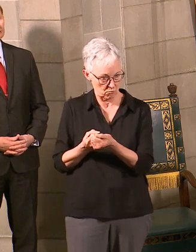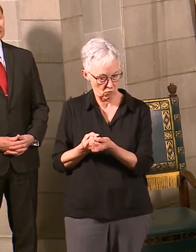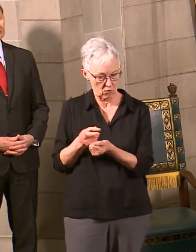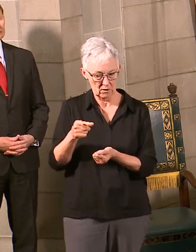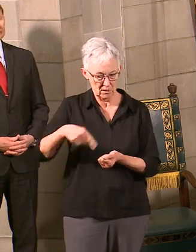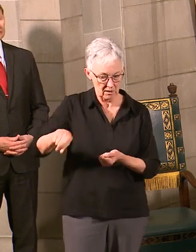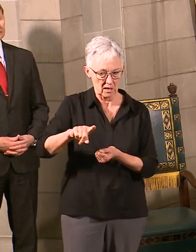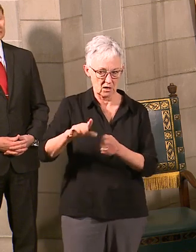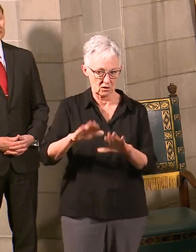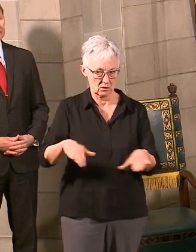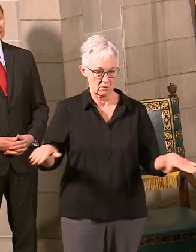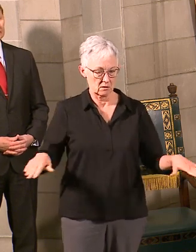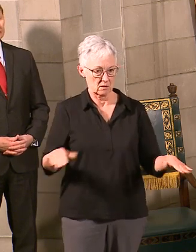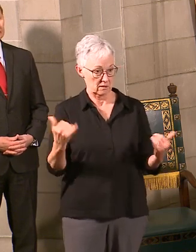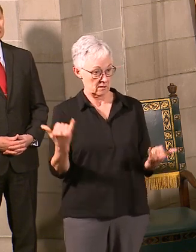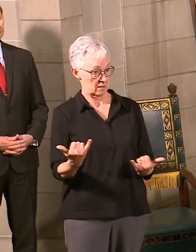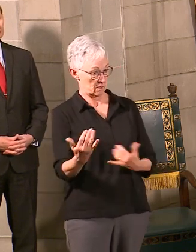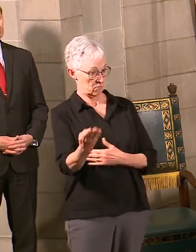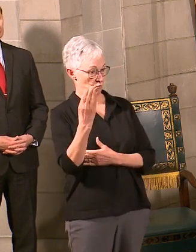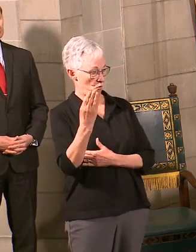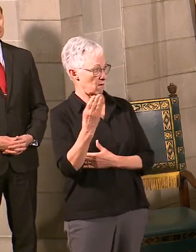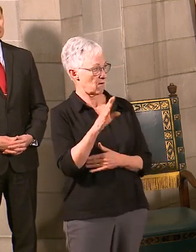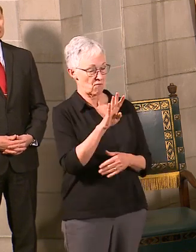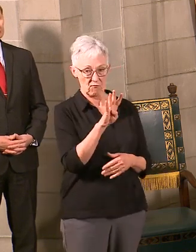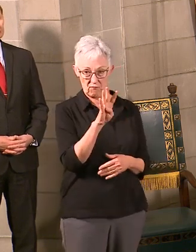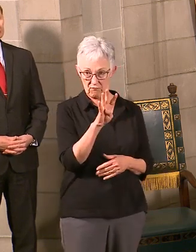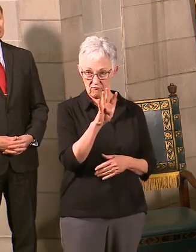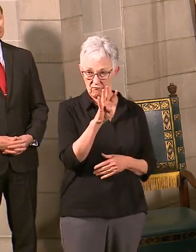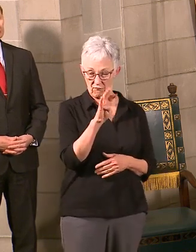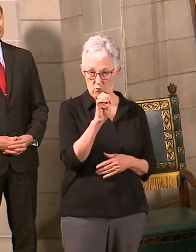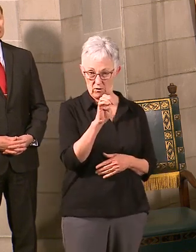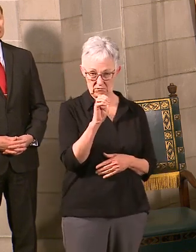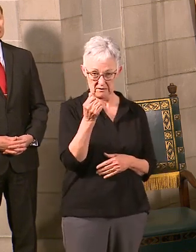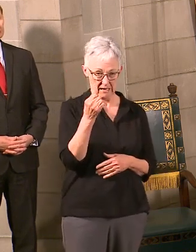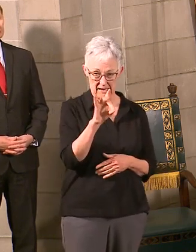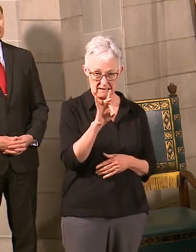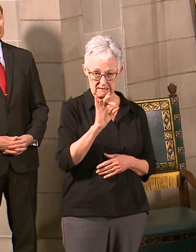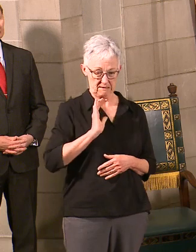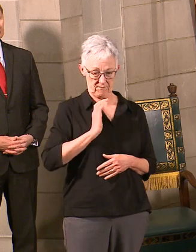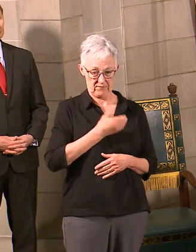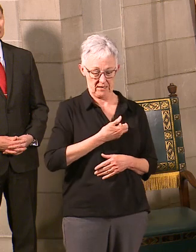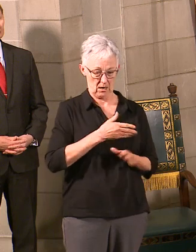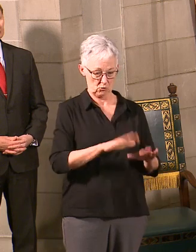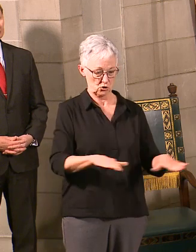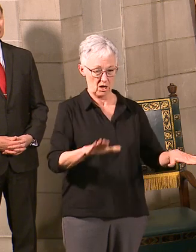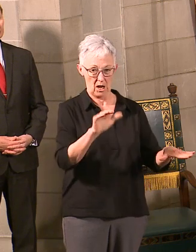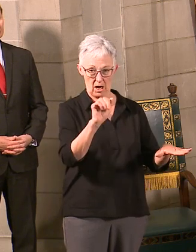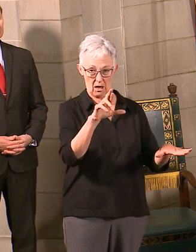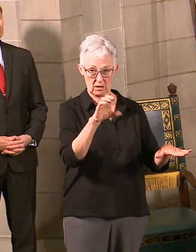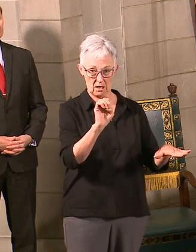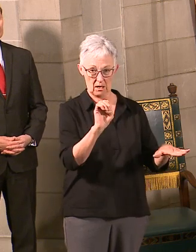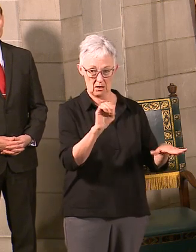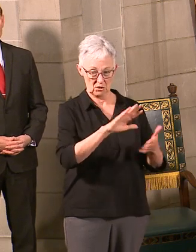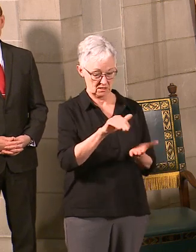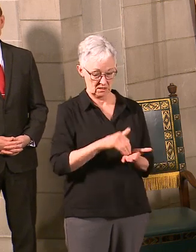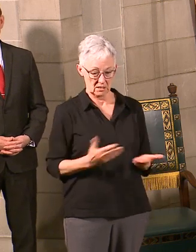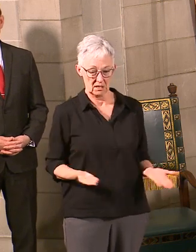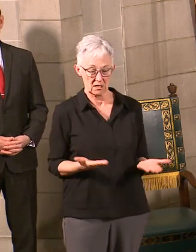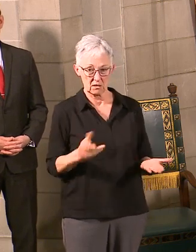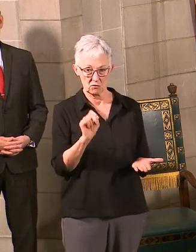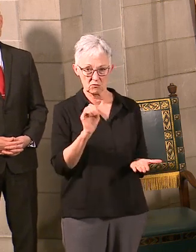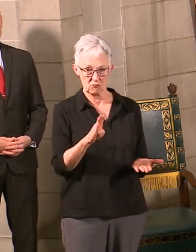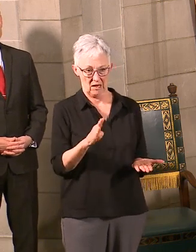or 16% of our licensed child care programs in Nebraska have temporarily closed since the COVID-19